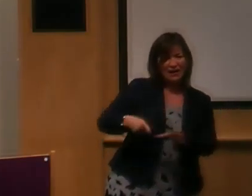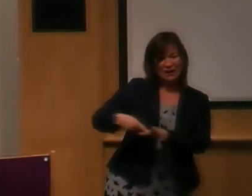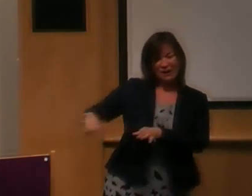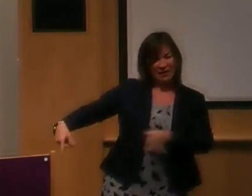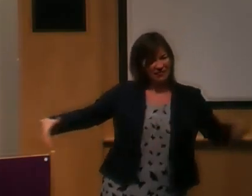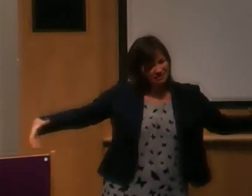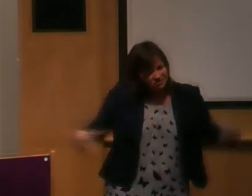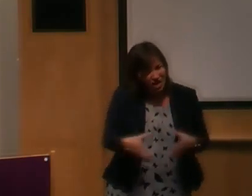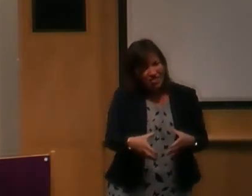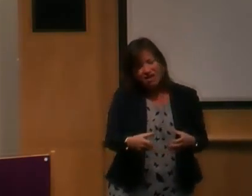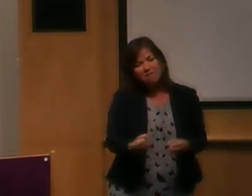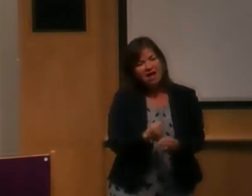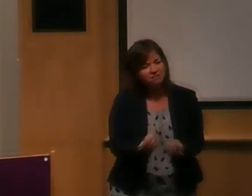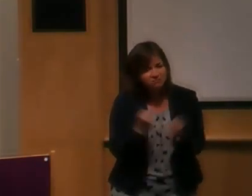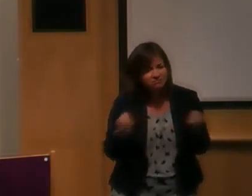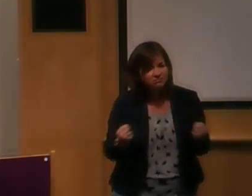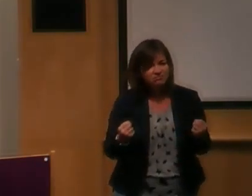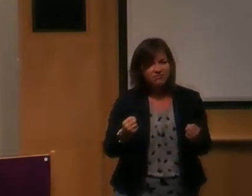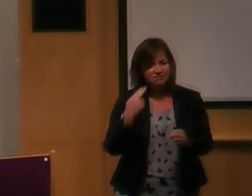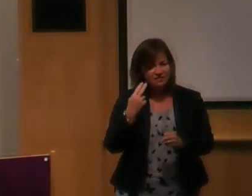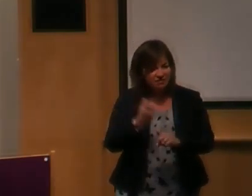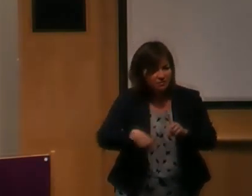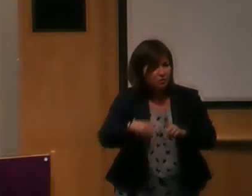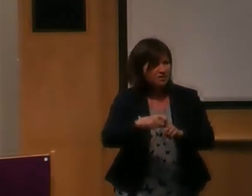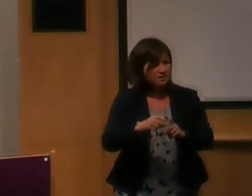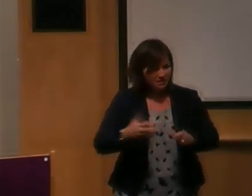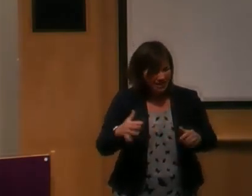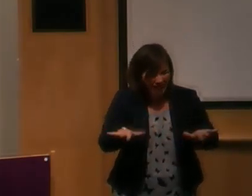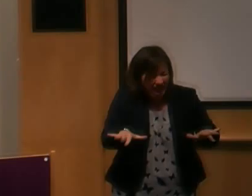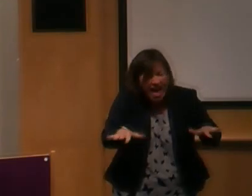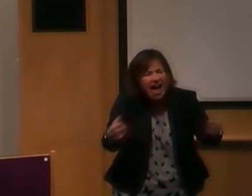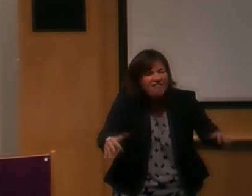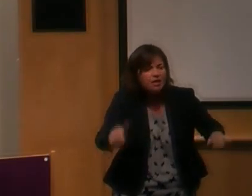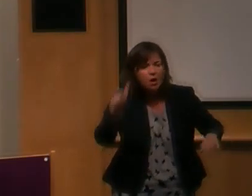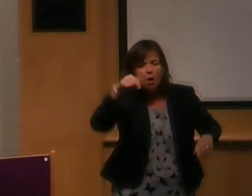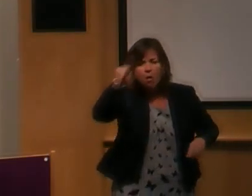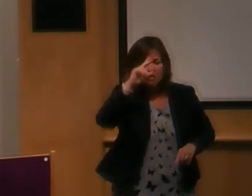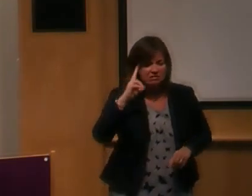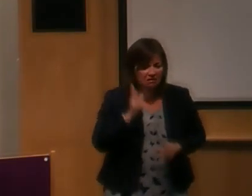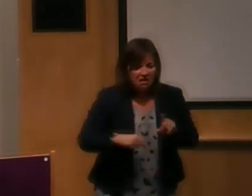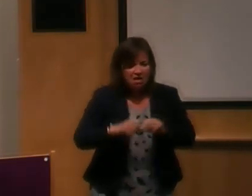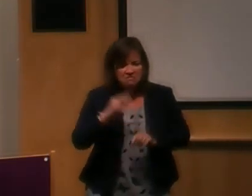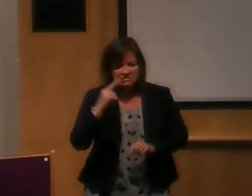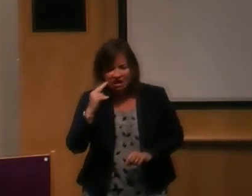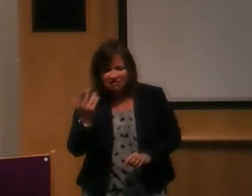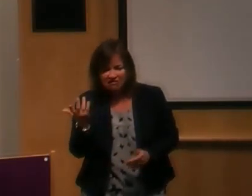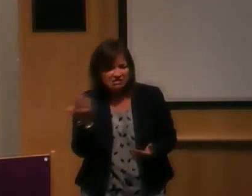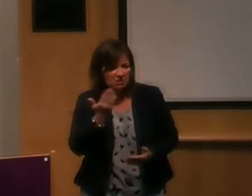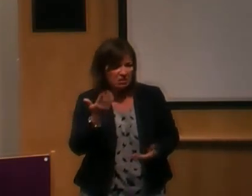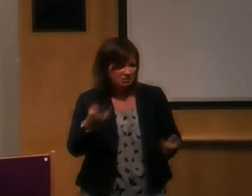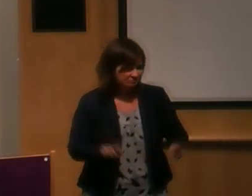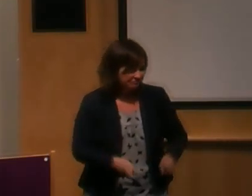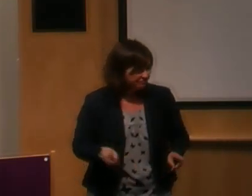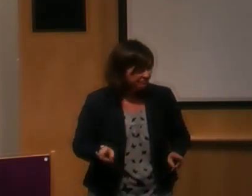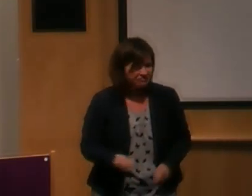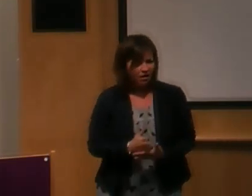presentation. I do think people will agree with me that the BDA Youth is now coming to